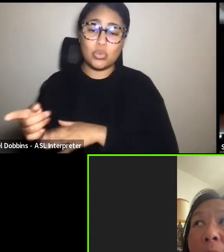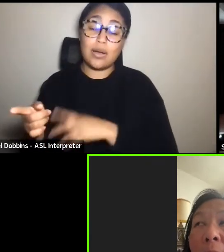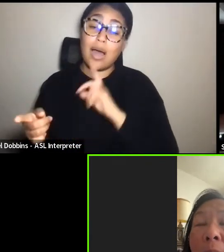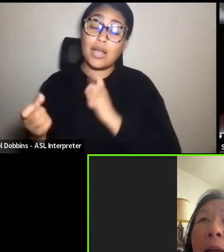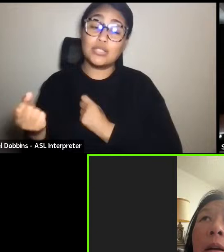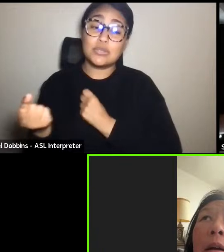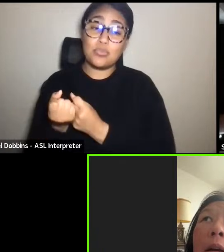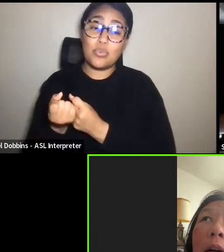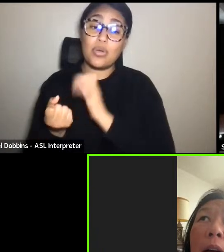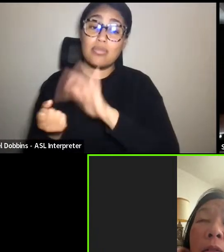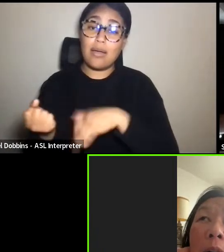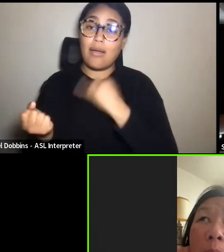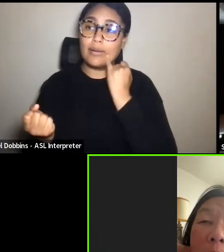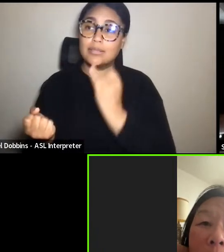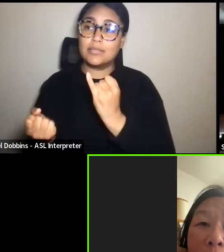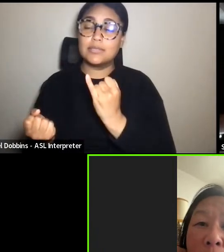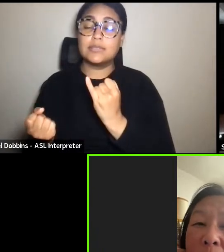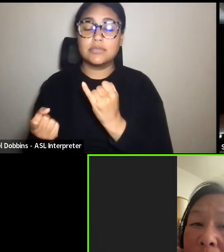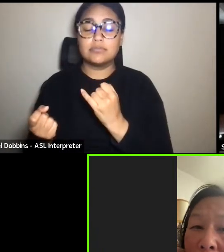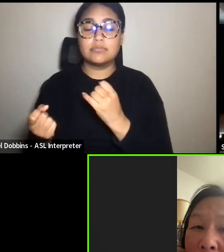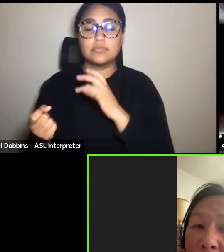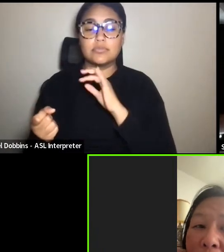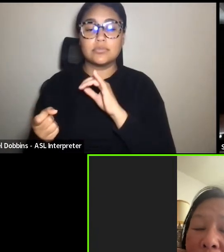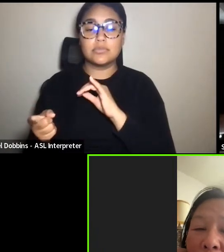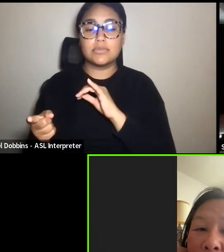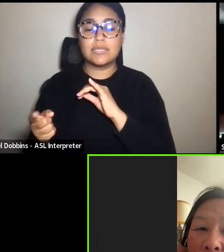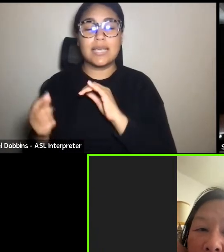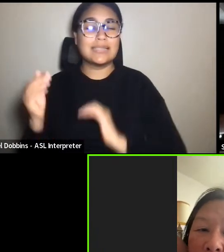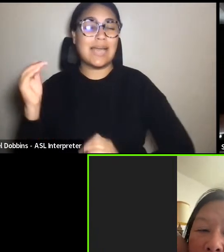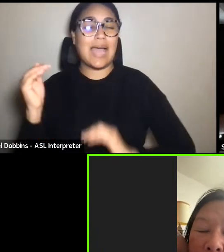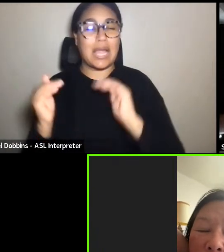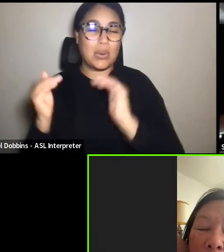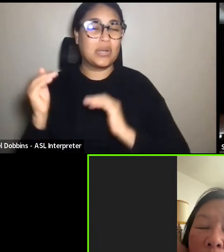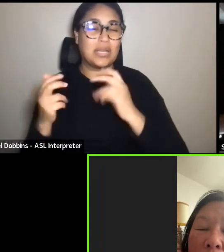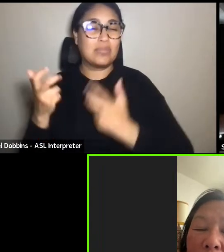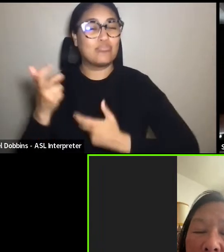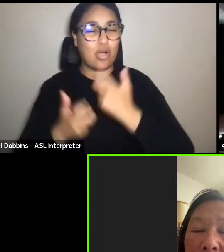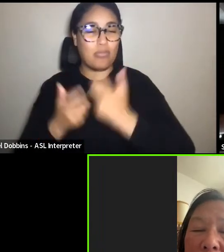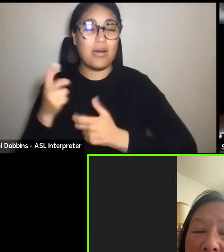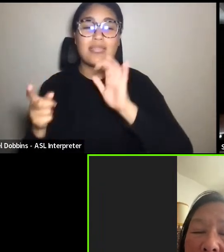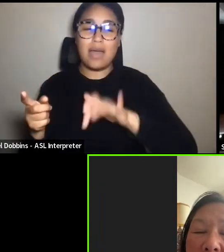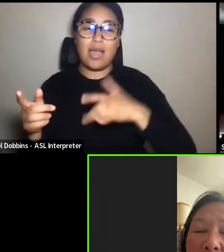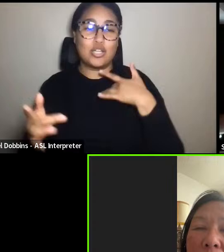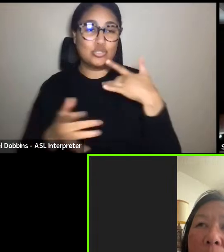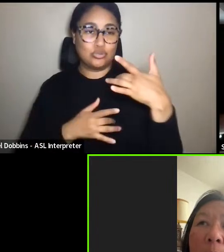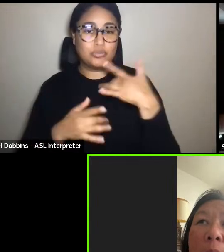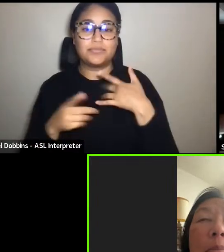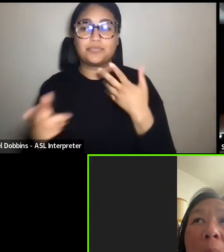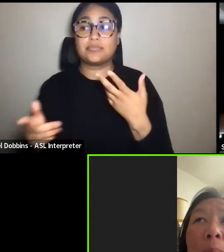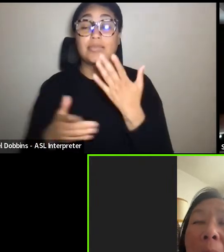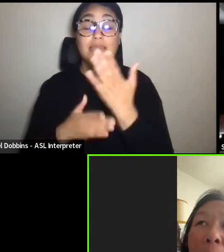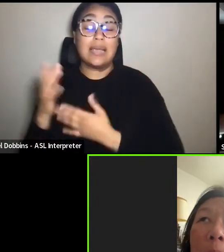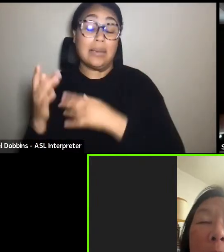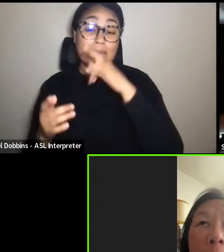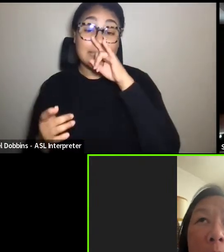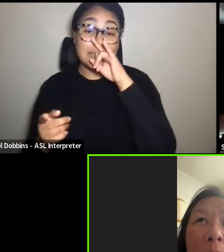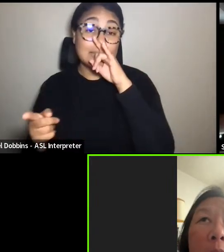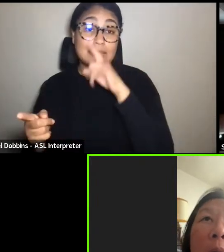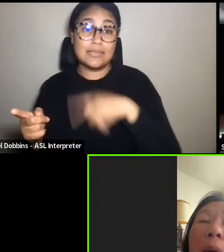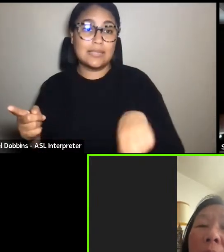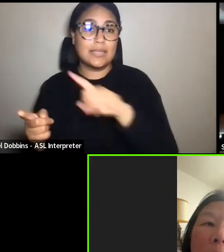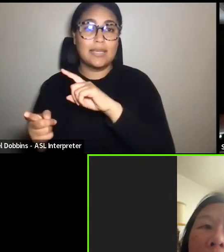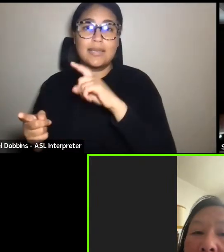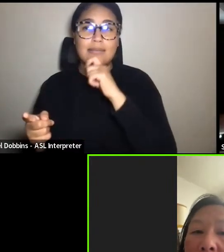that idea of it's just an equity thing. And even some kids that may not